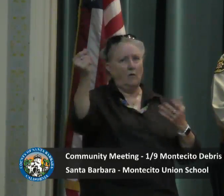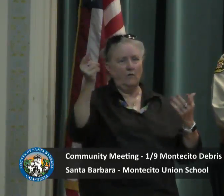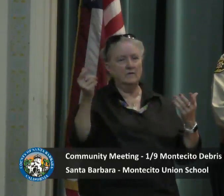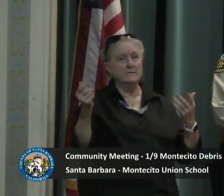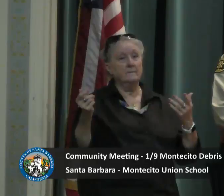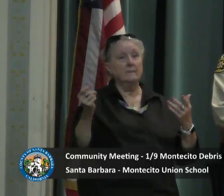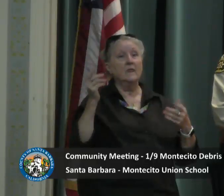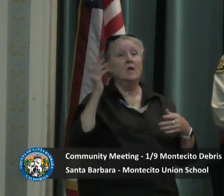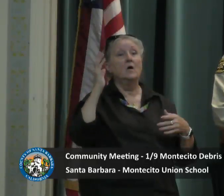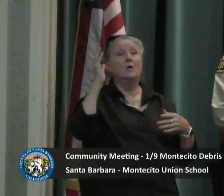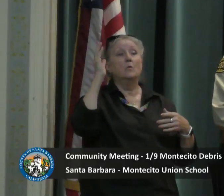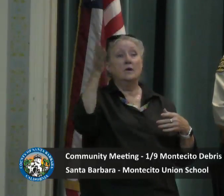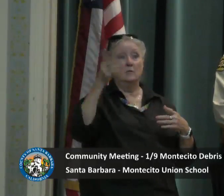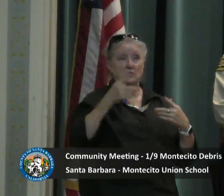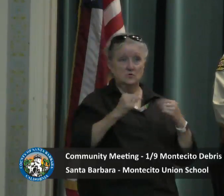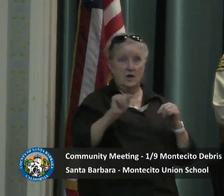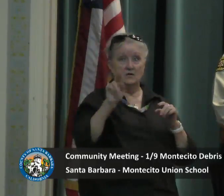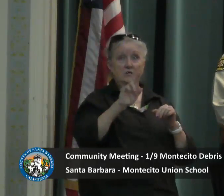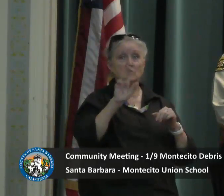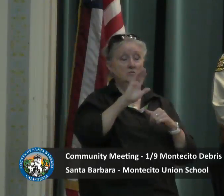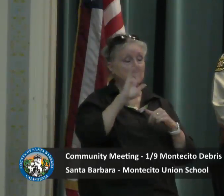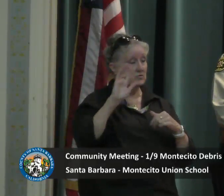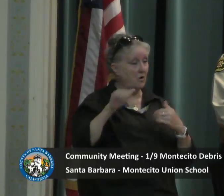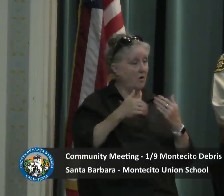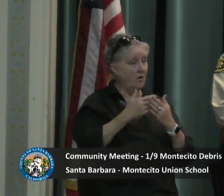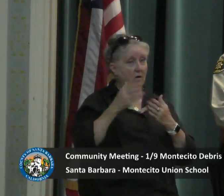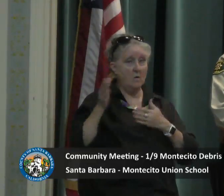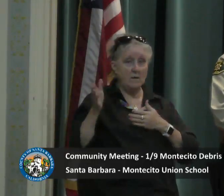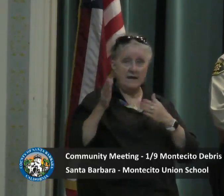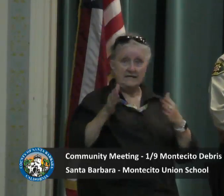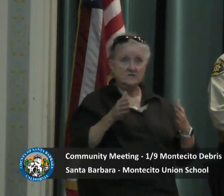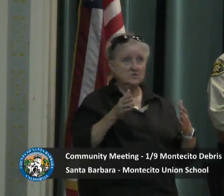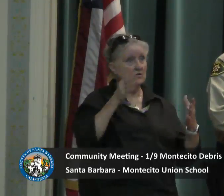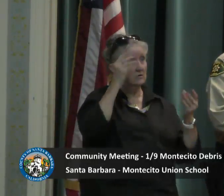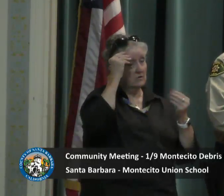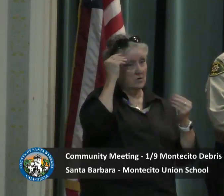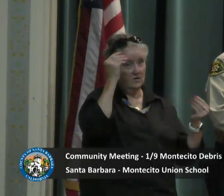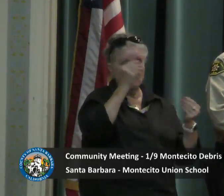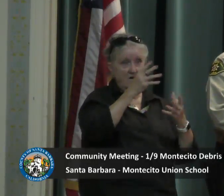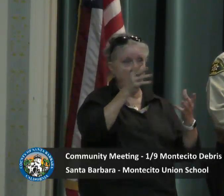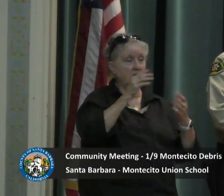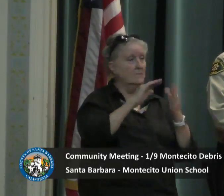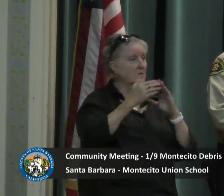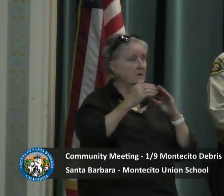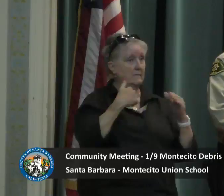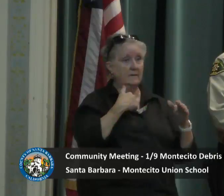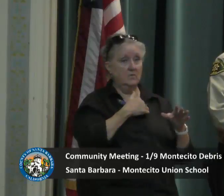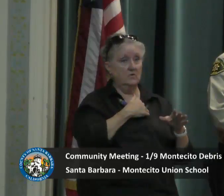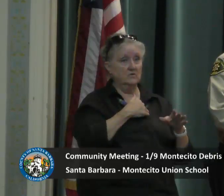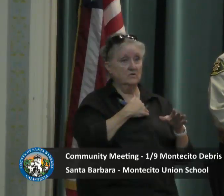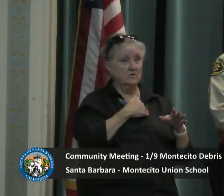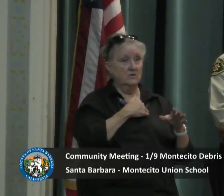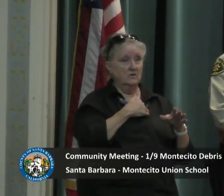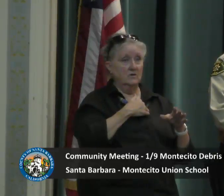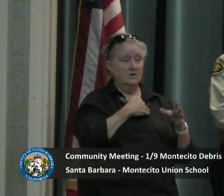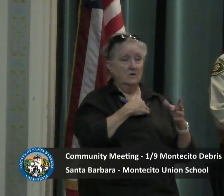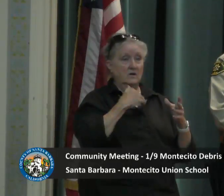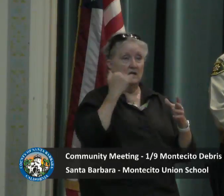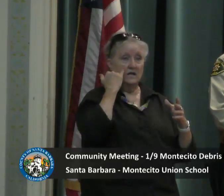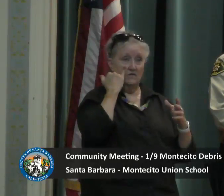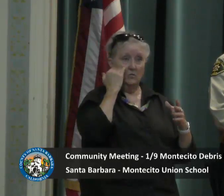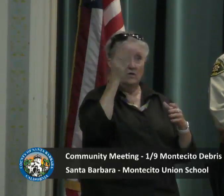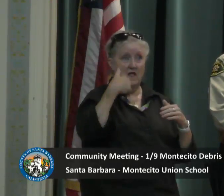We will endeavor to use every means possible to notify members of the community about an evacuation,